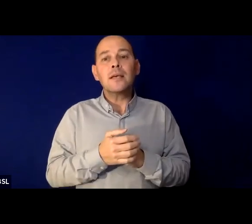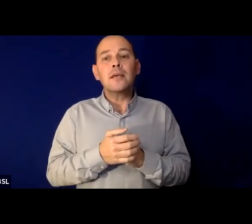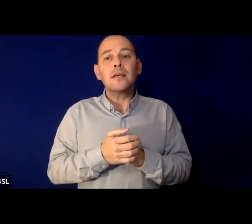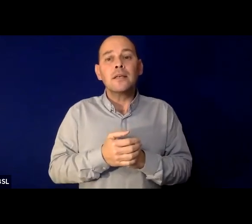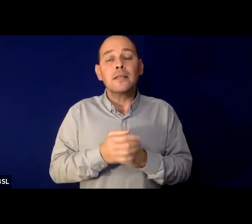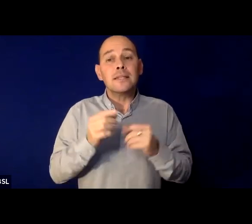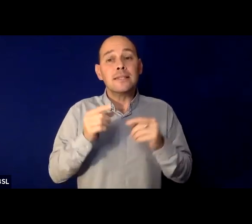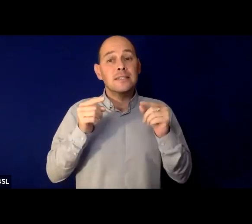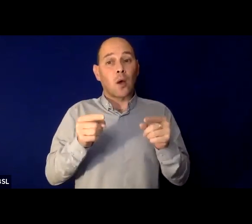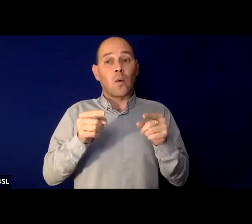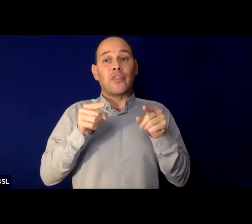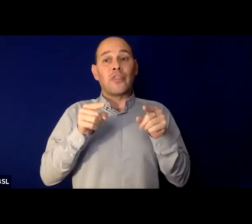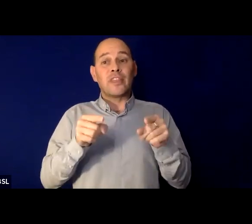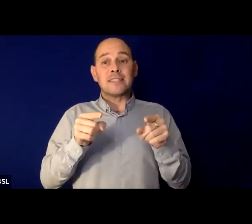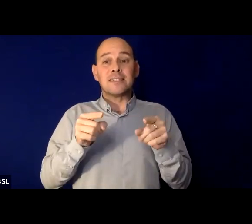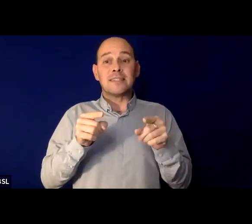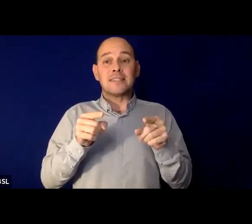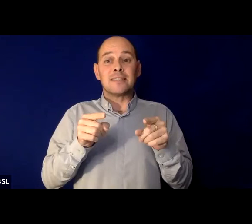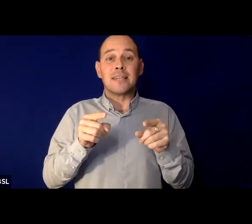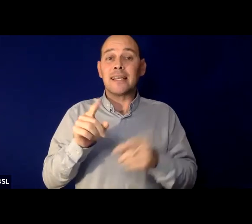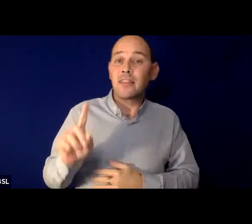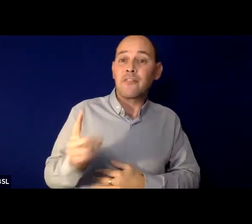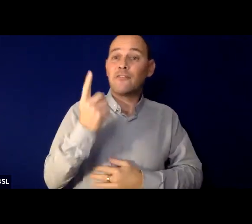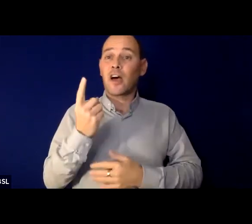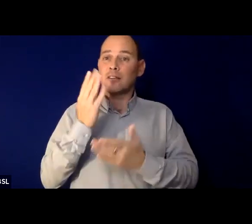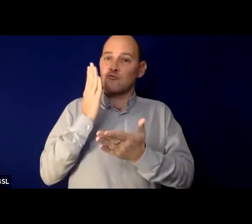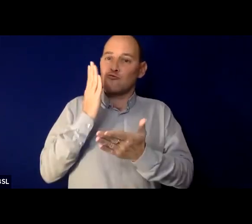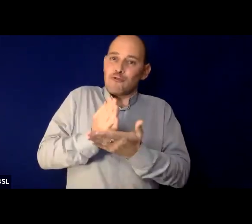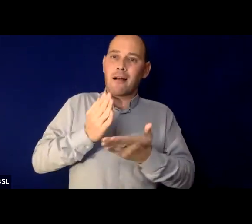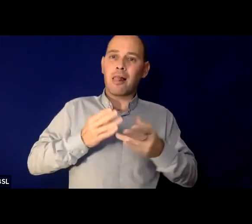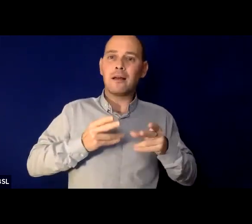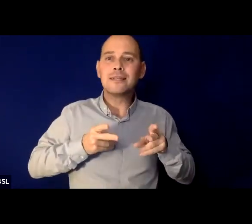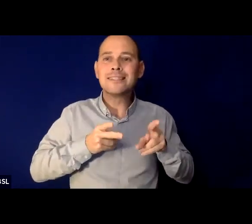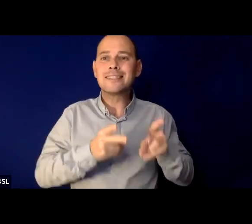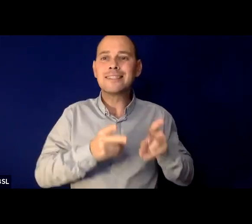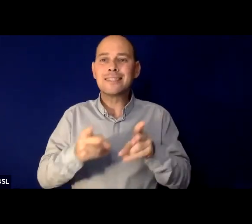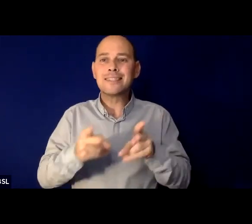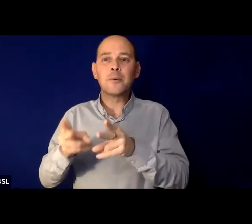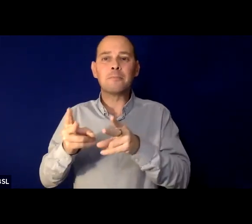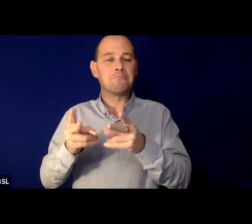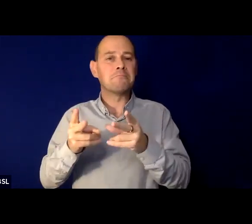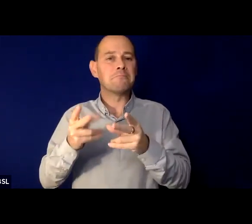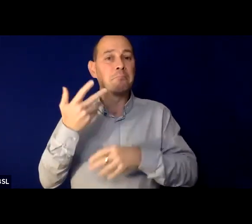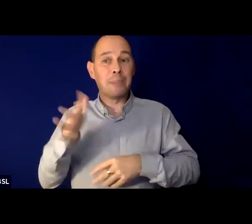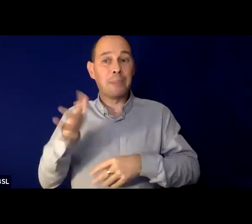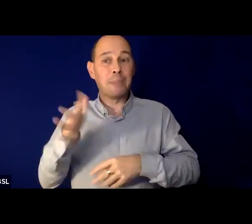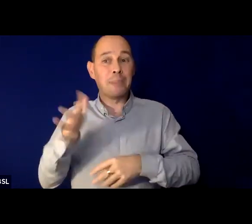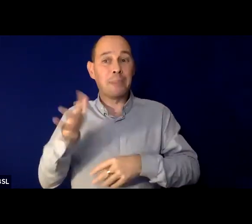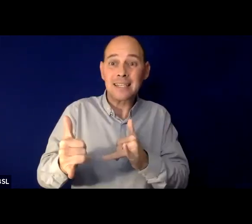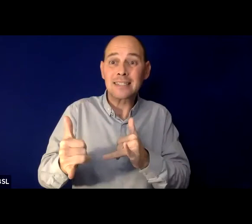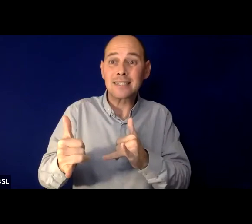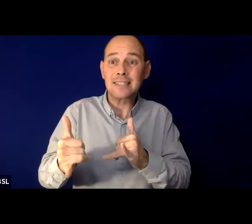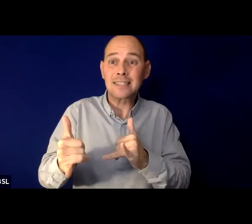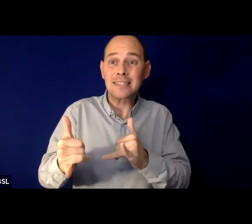the Ccas is the first really systematic, kind of tested, thoughtfully